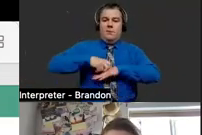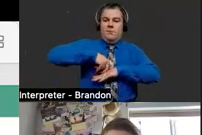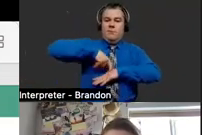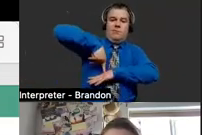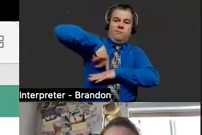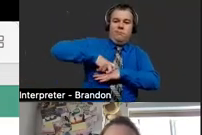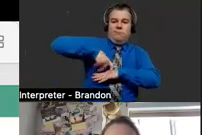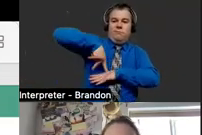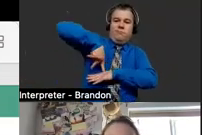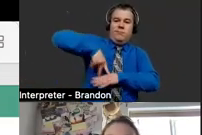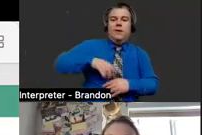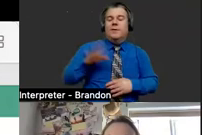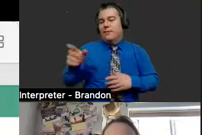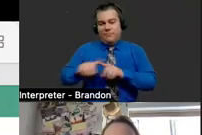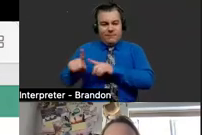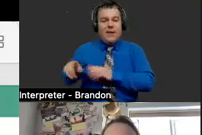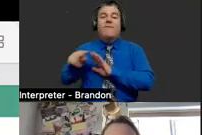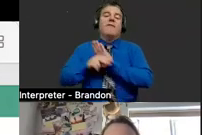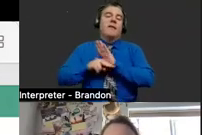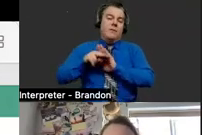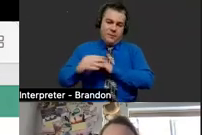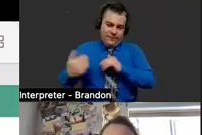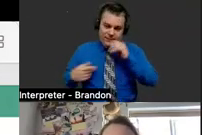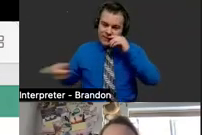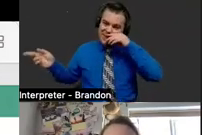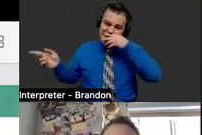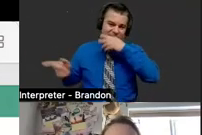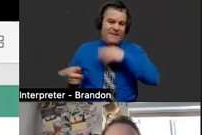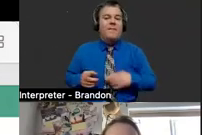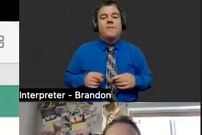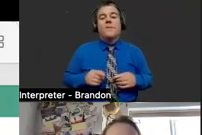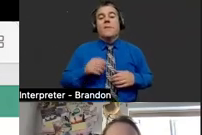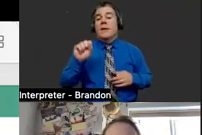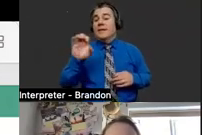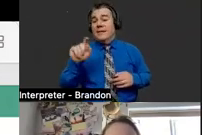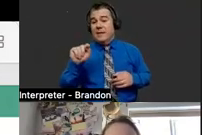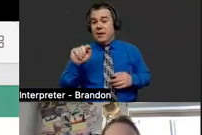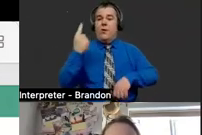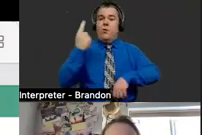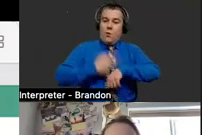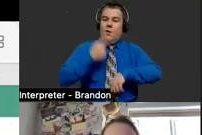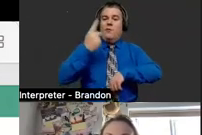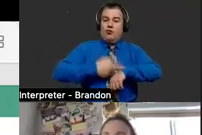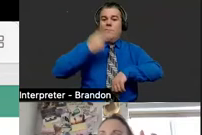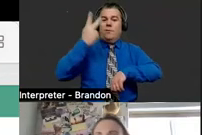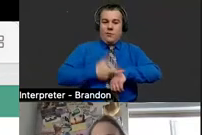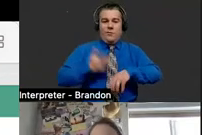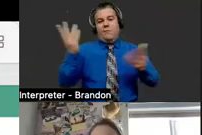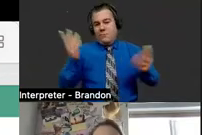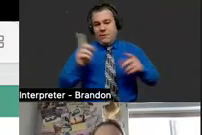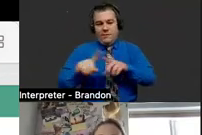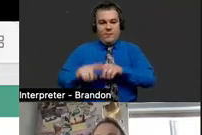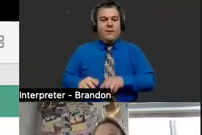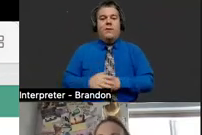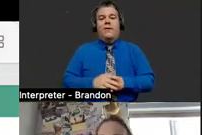videos. They have they're sets that you need to do, the videos of exactly how to do them. And you guys